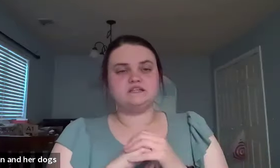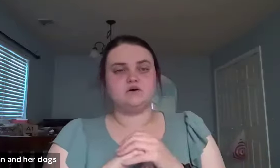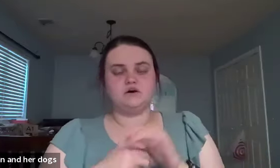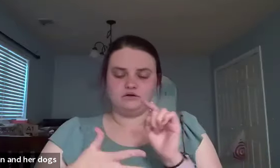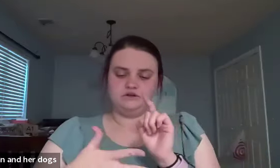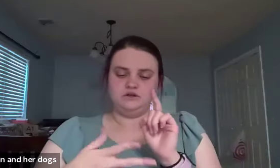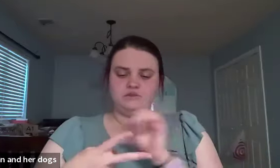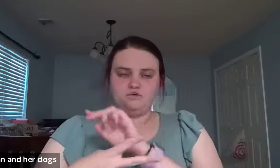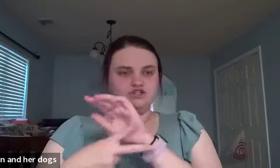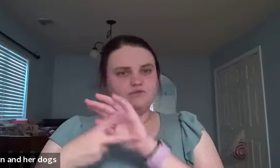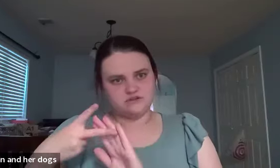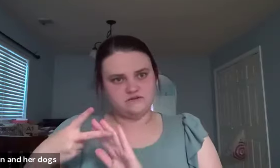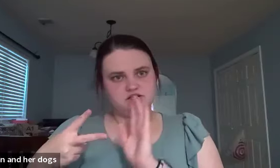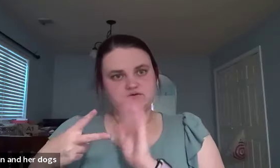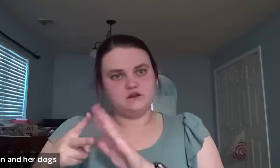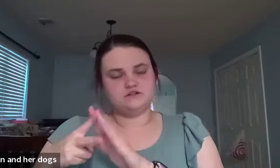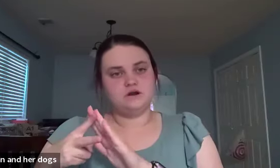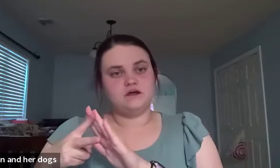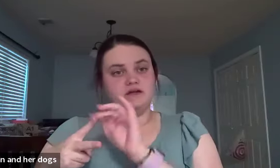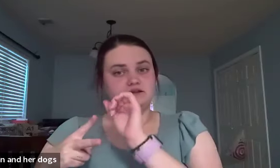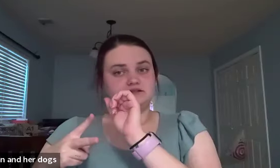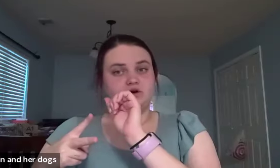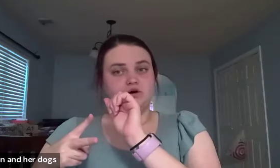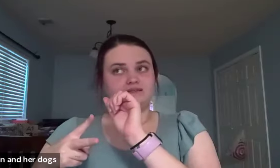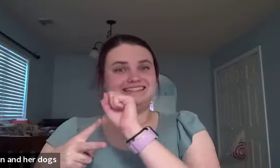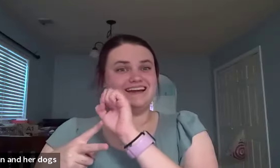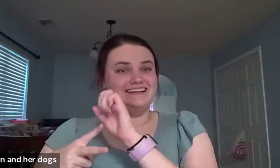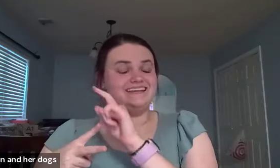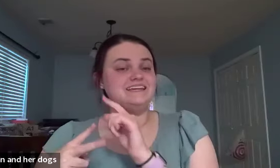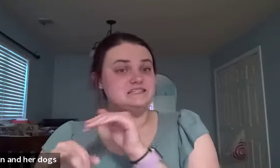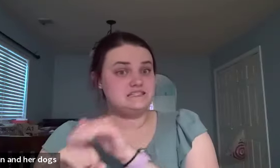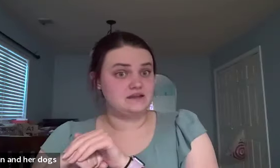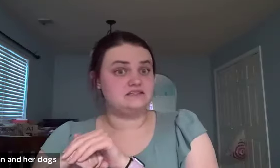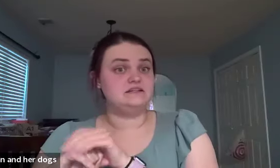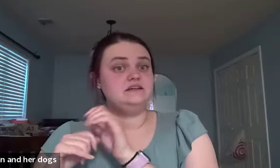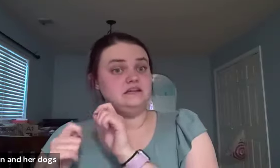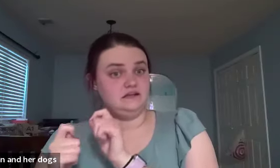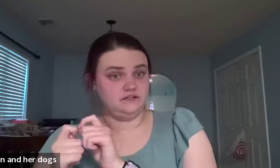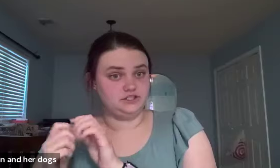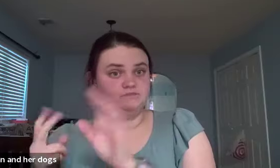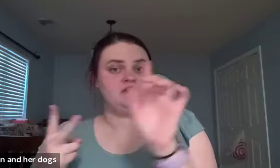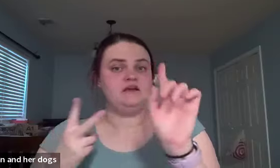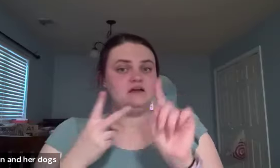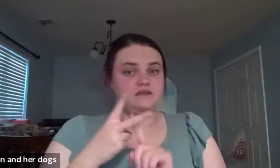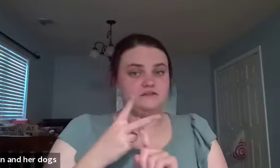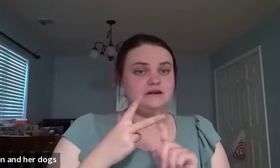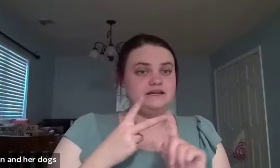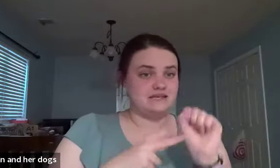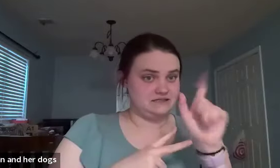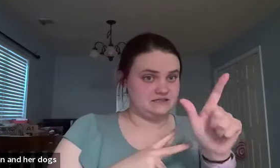what's called, we'll just focus on these two. There is one that is called Signing Exact English. And then there is